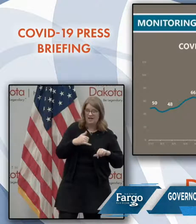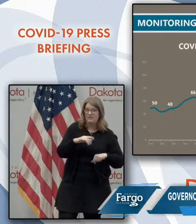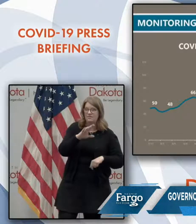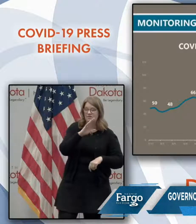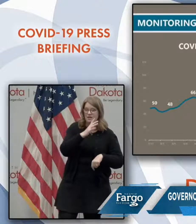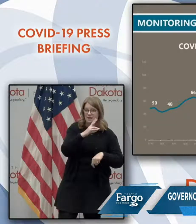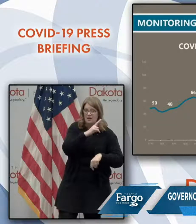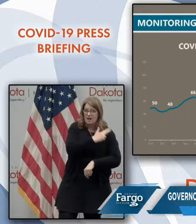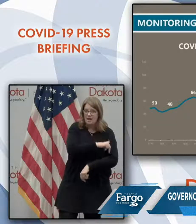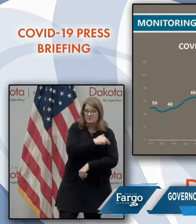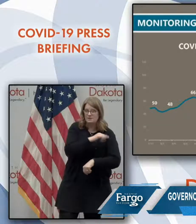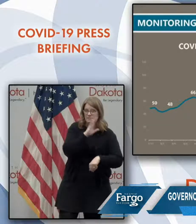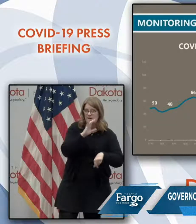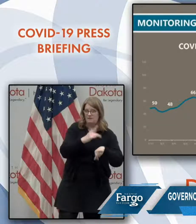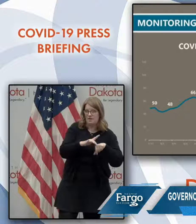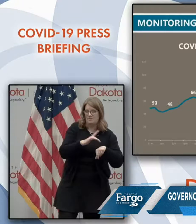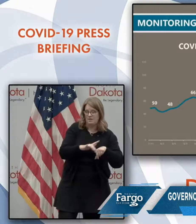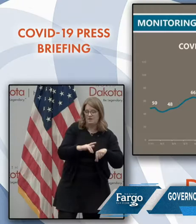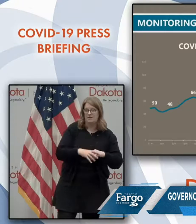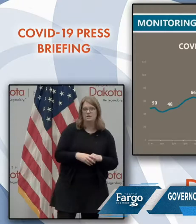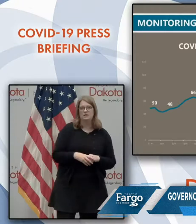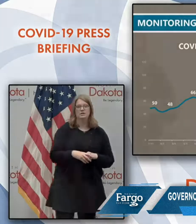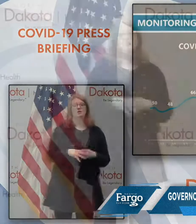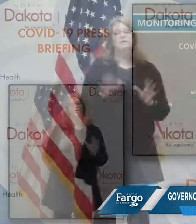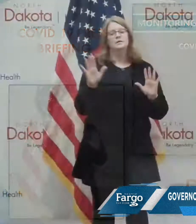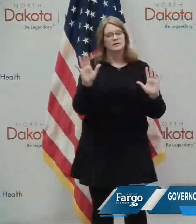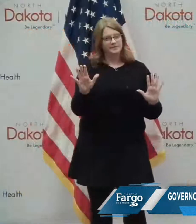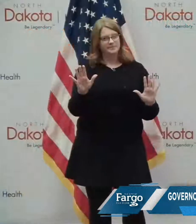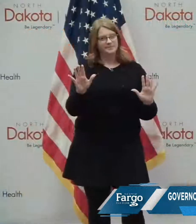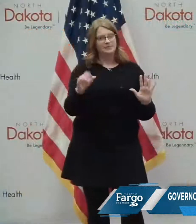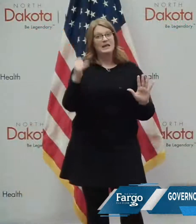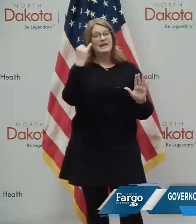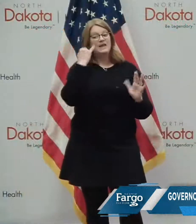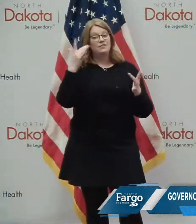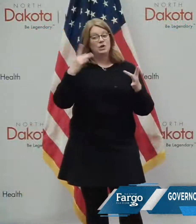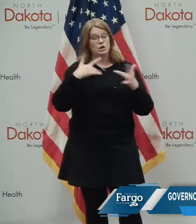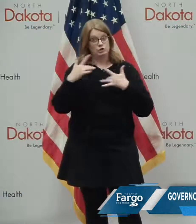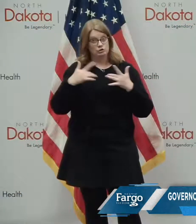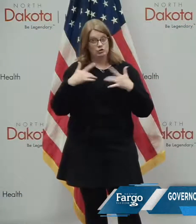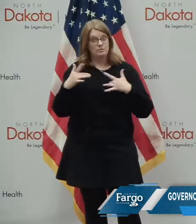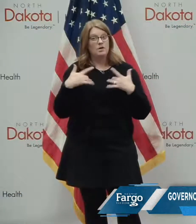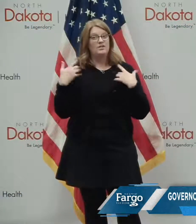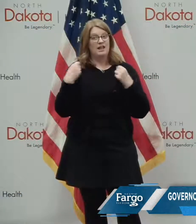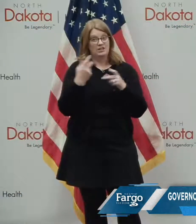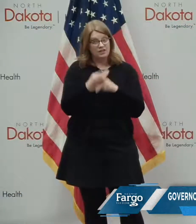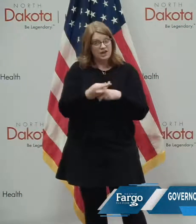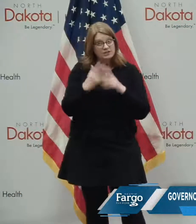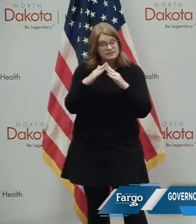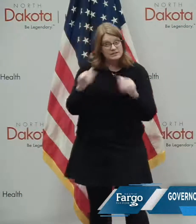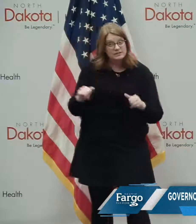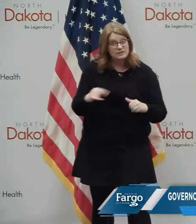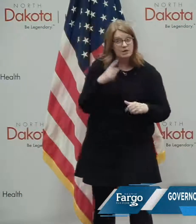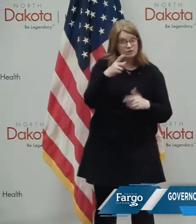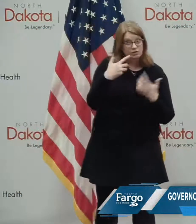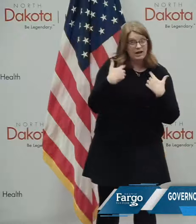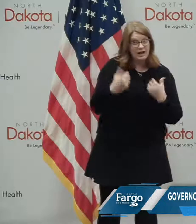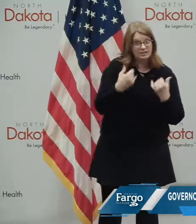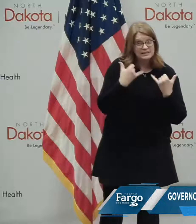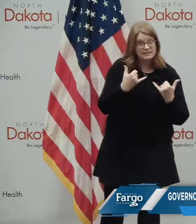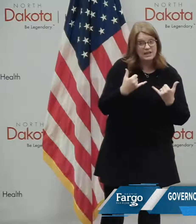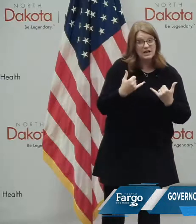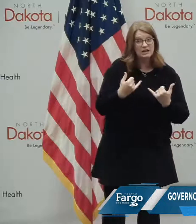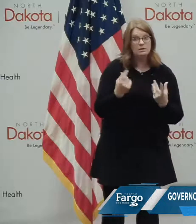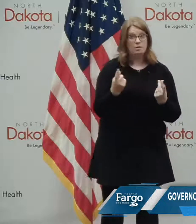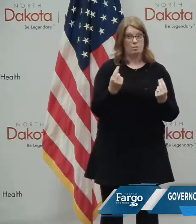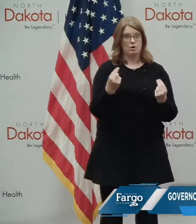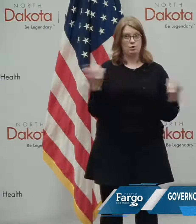capacity necessary. But again, if you're concerned about healthcare system availability and you're healthy today, there's some simple actions that you